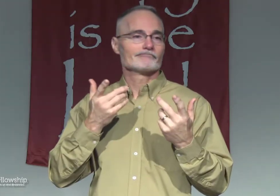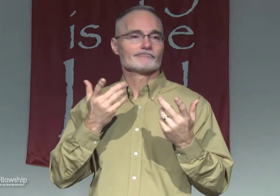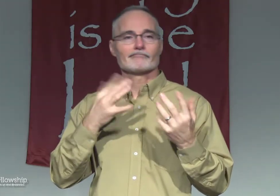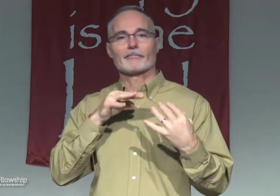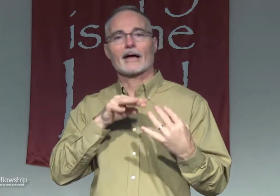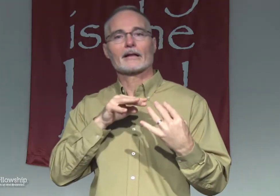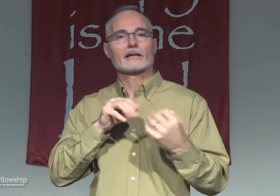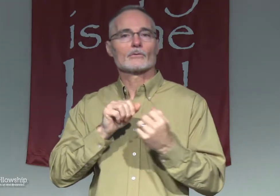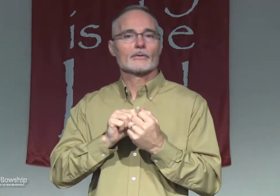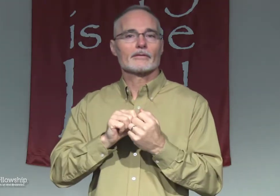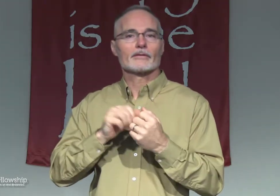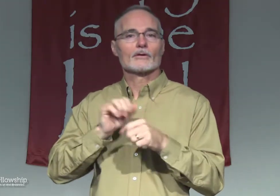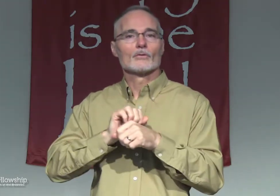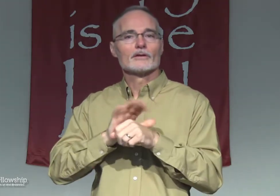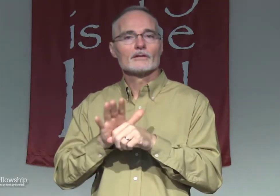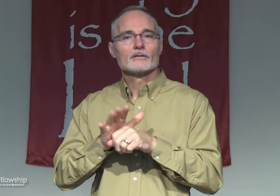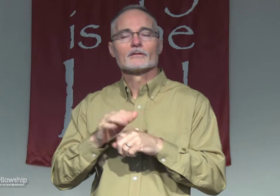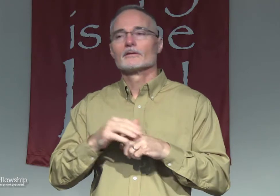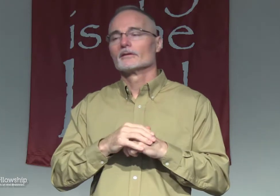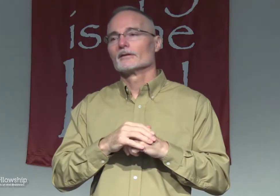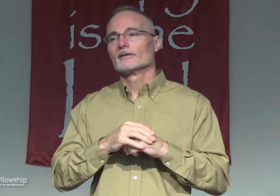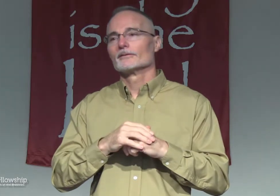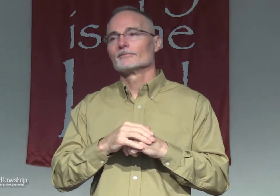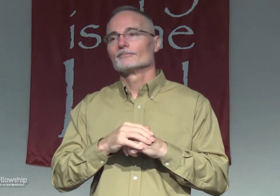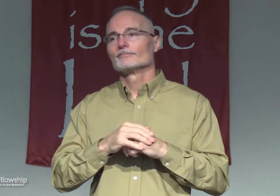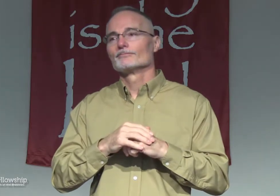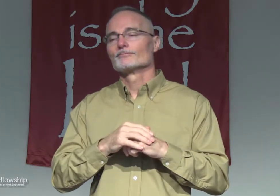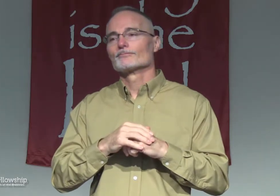friends, those who are battling with COVID.